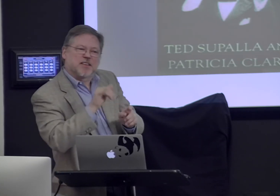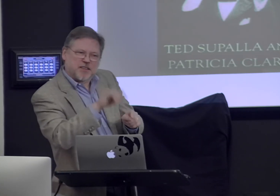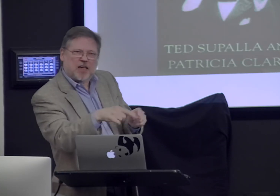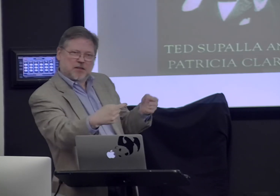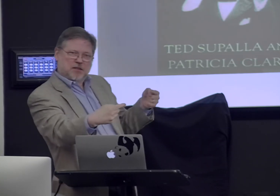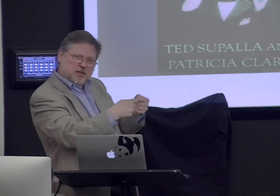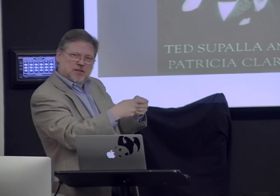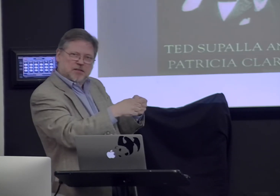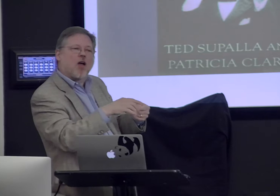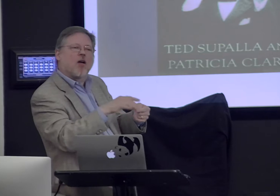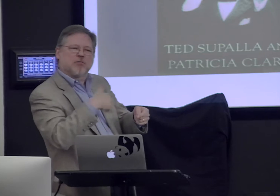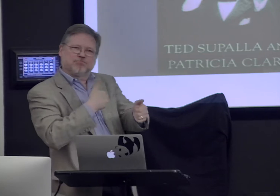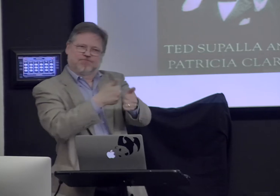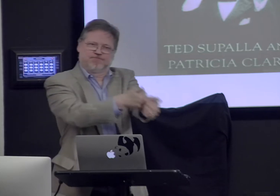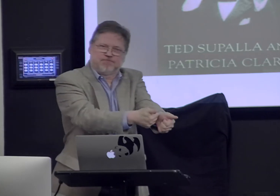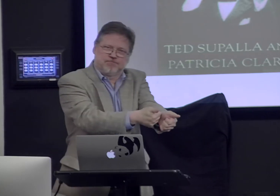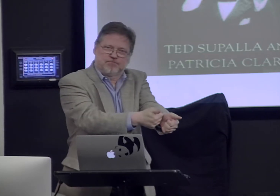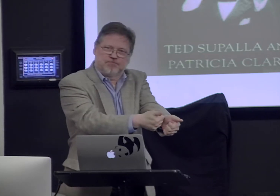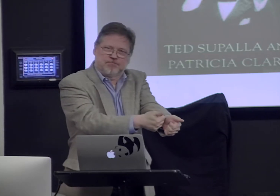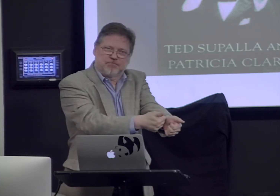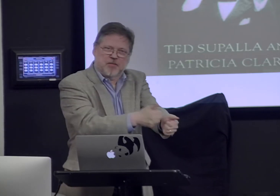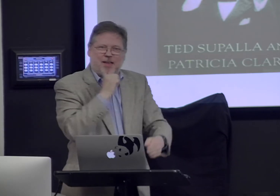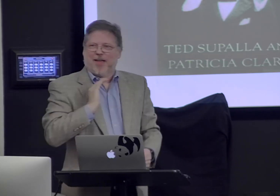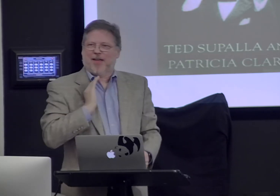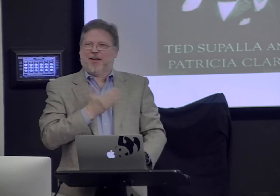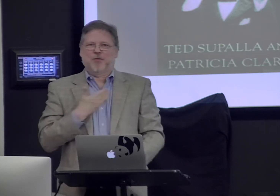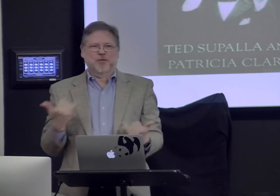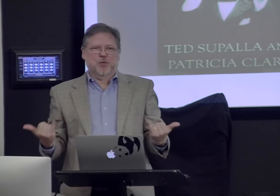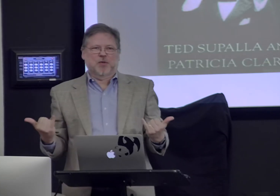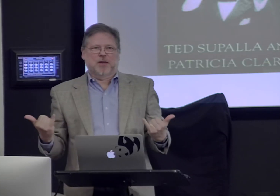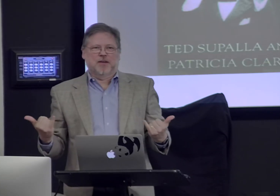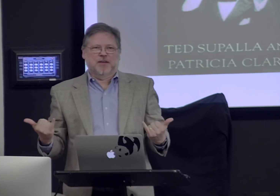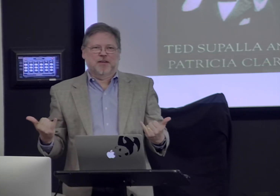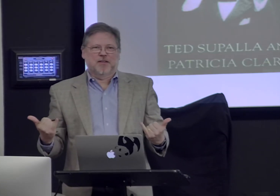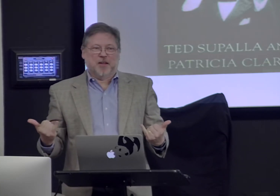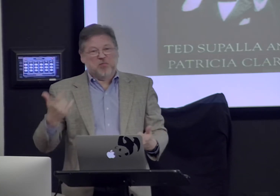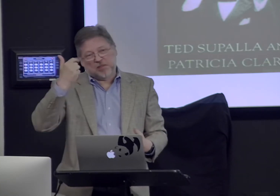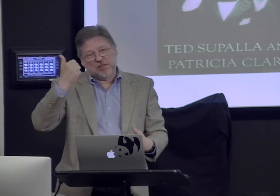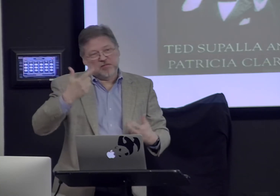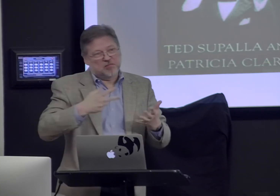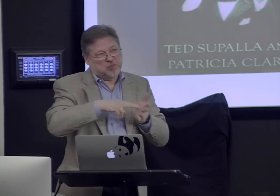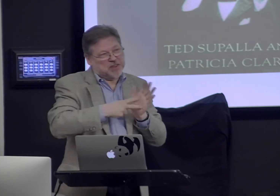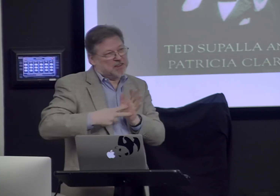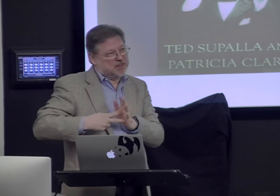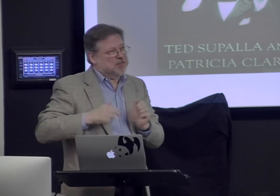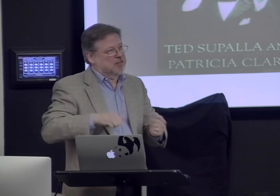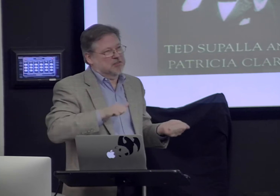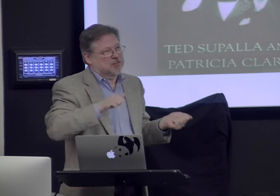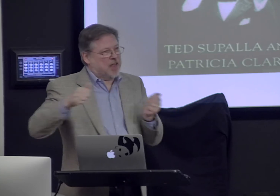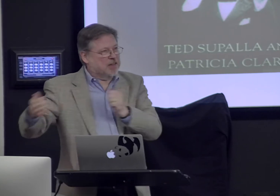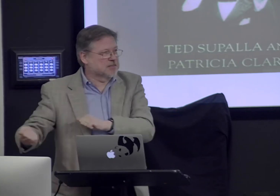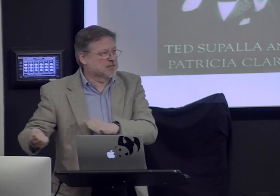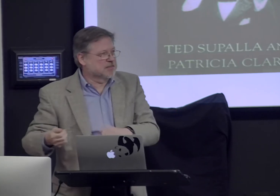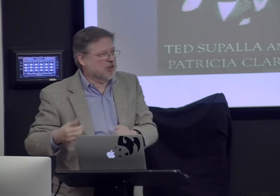present-day stance. What we know about language today might lead us to misinterpret what was said in the films from 100 years